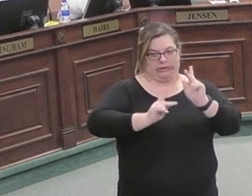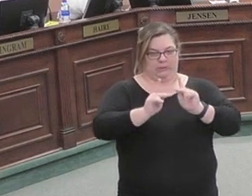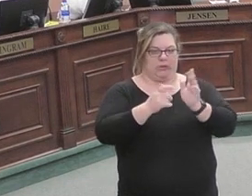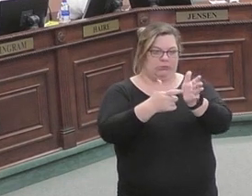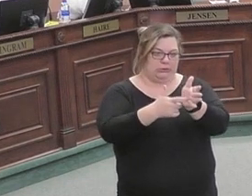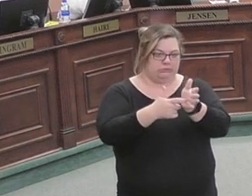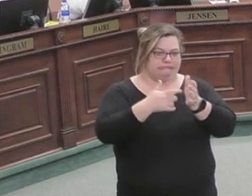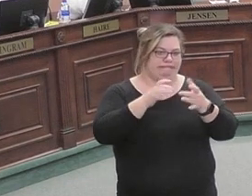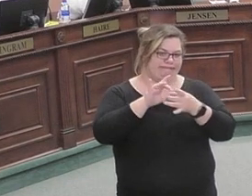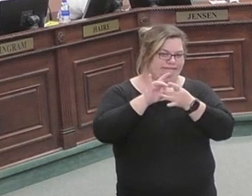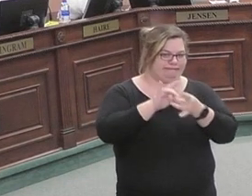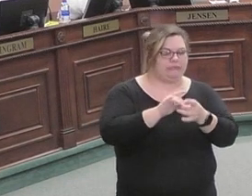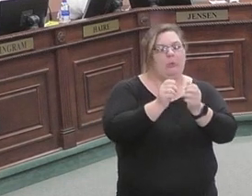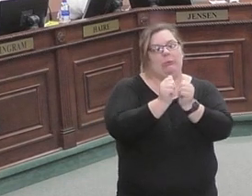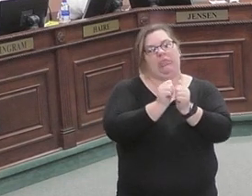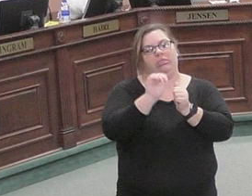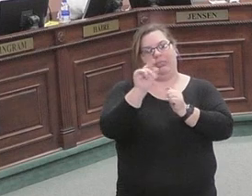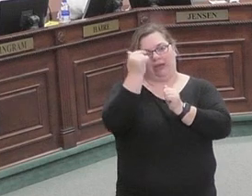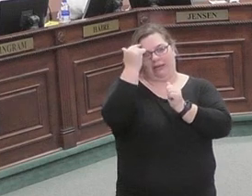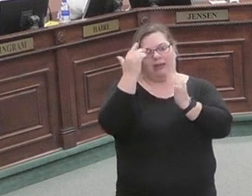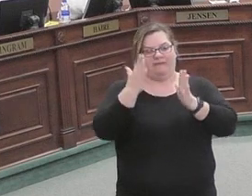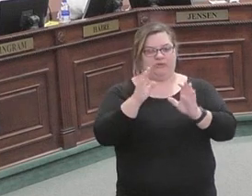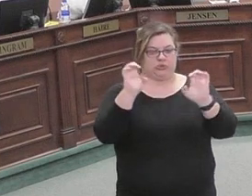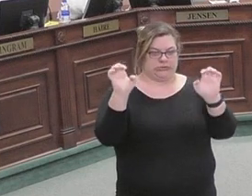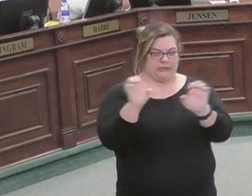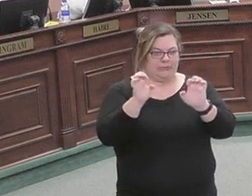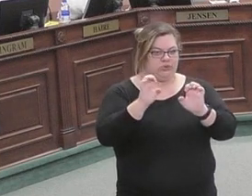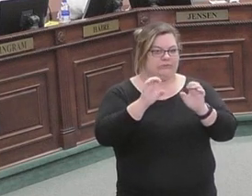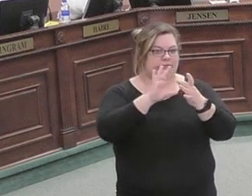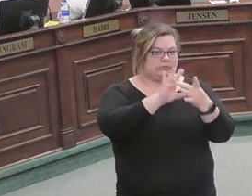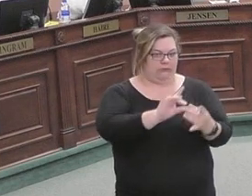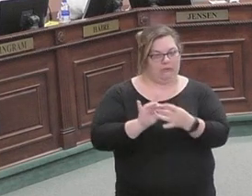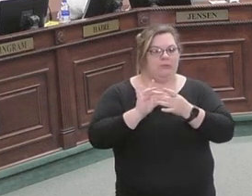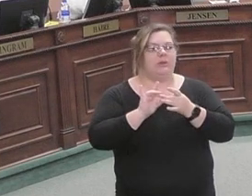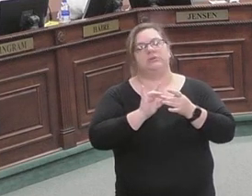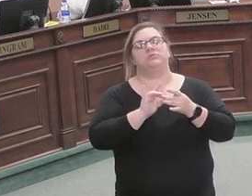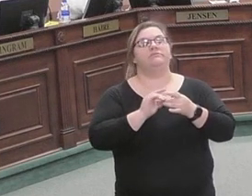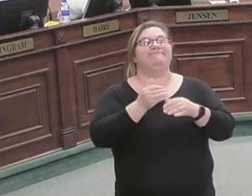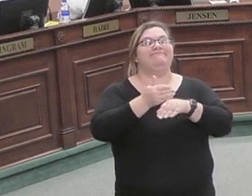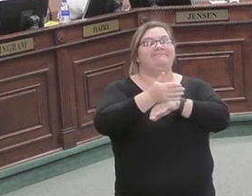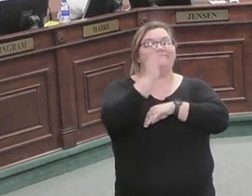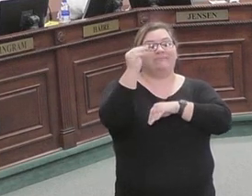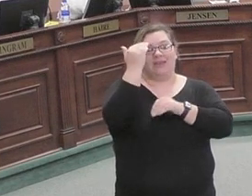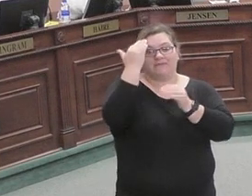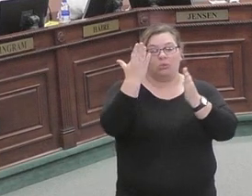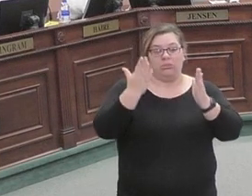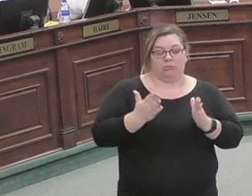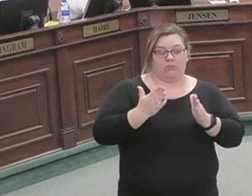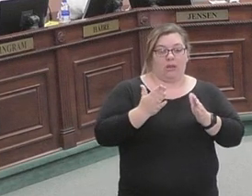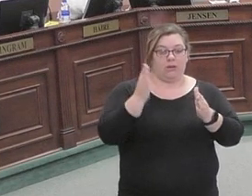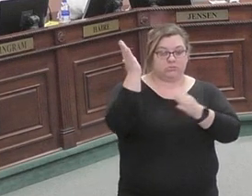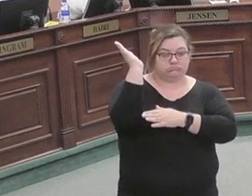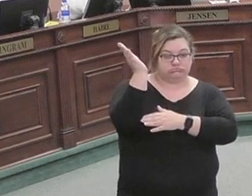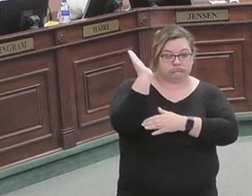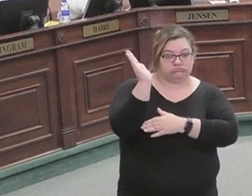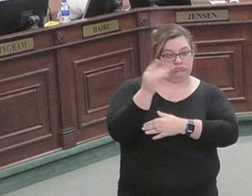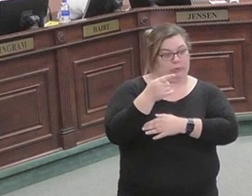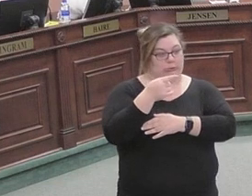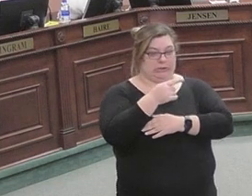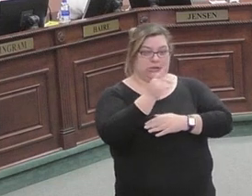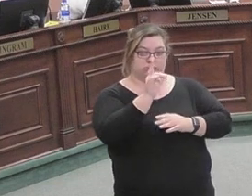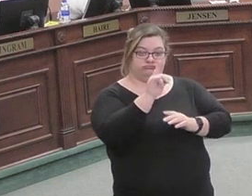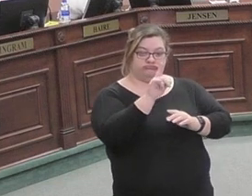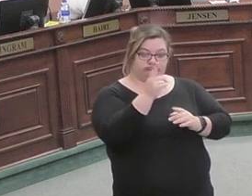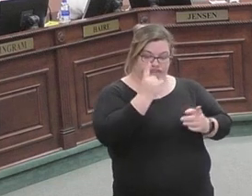state of emergency remarks. And afterwards, finally, after the mayor's opening remarks and while he's taking questions, I'll be off to the side over